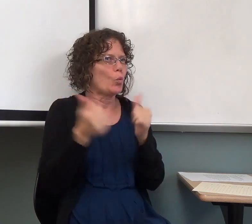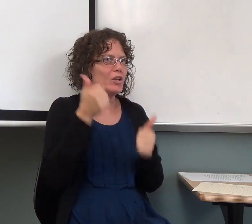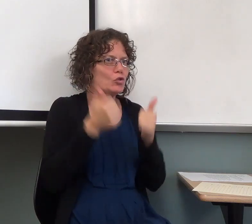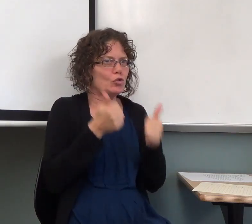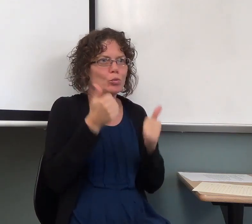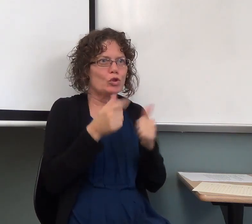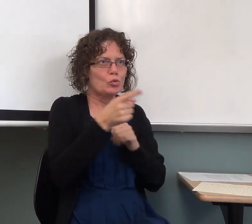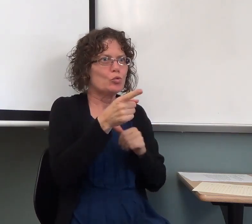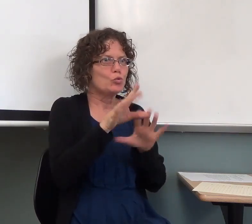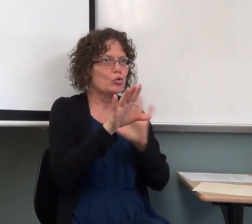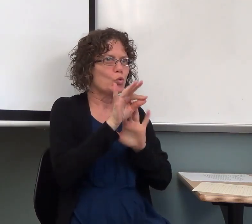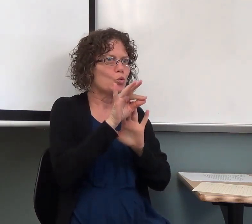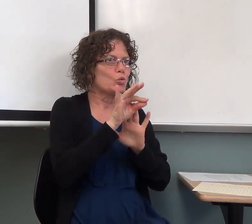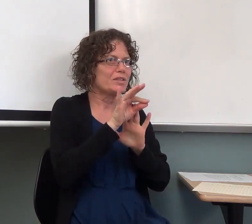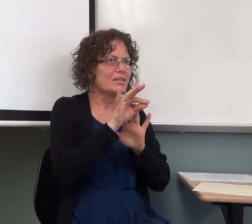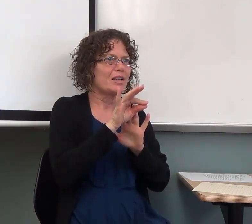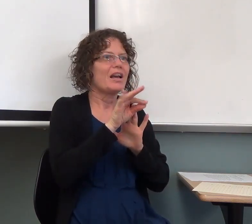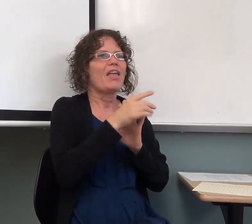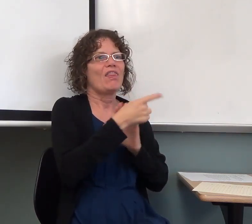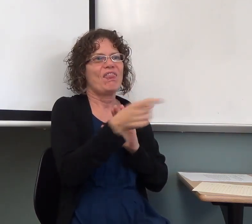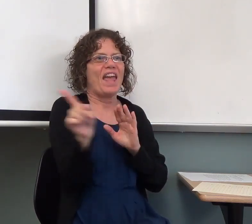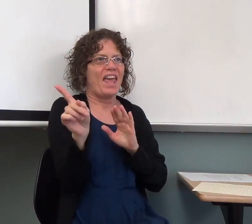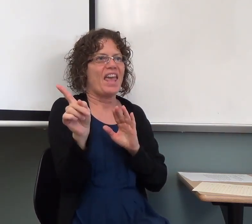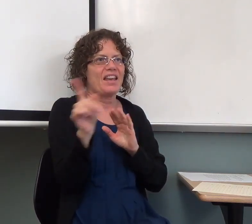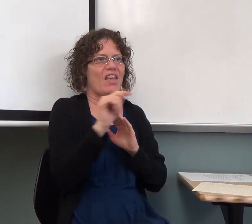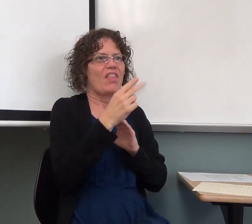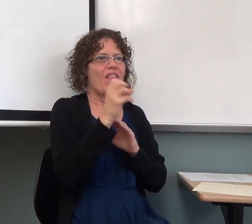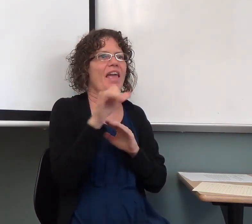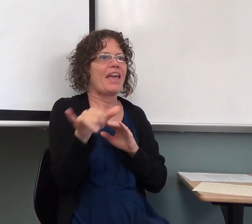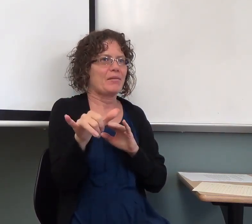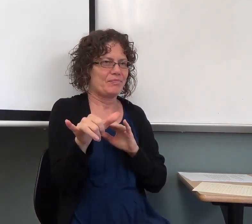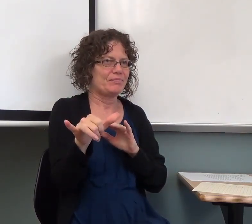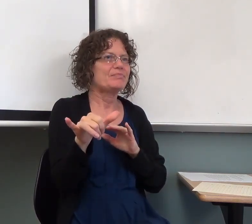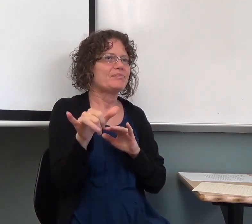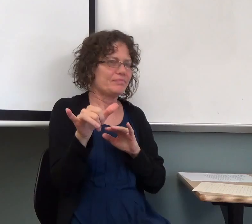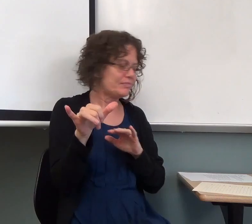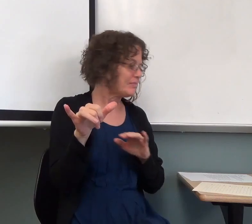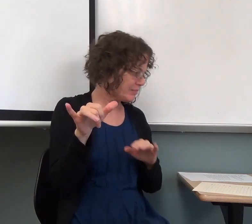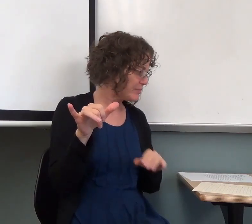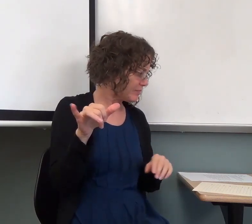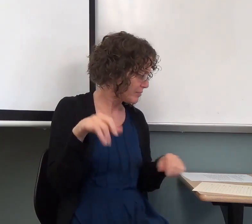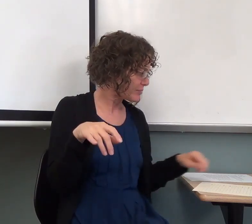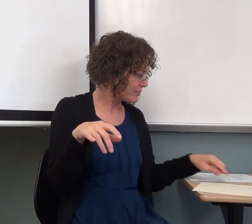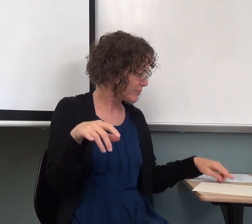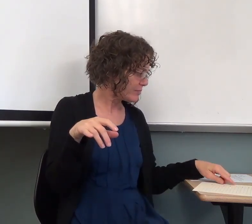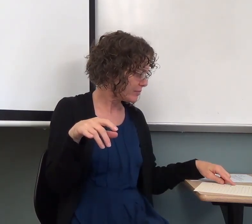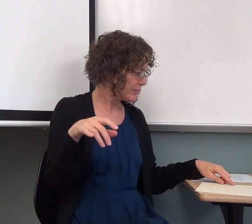or she. He or she. Pronouns. Look at pronouns. He. Number 6 is